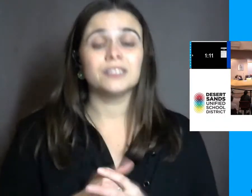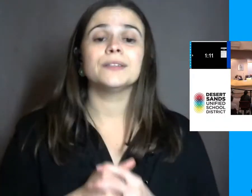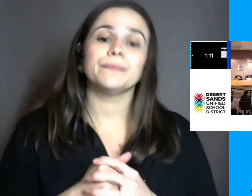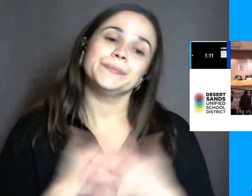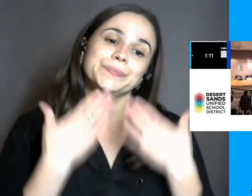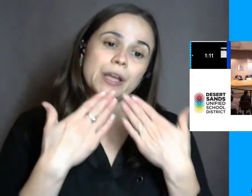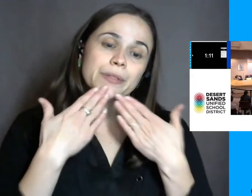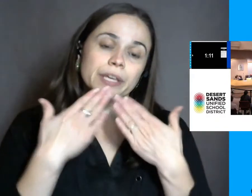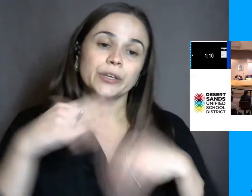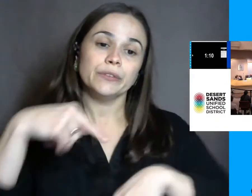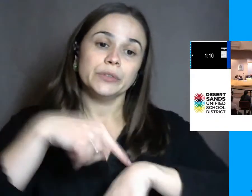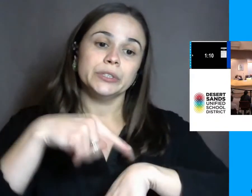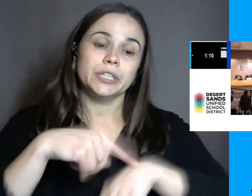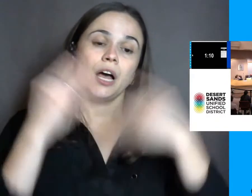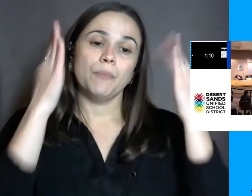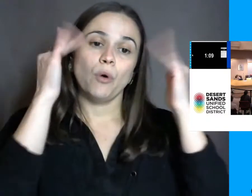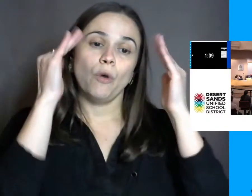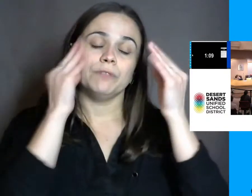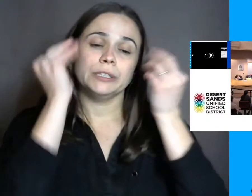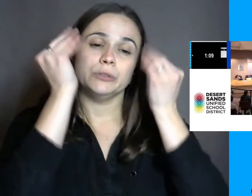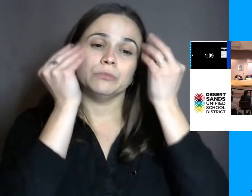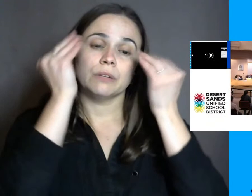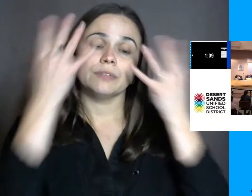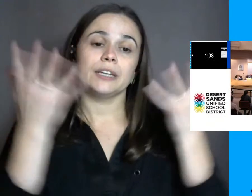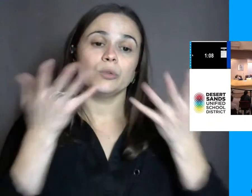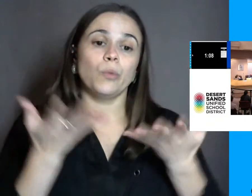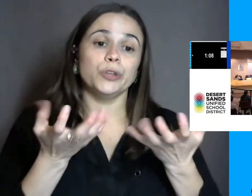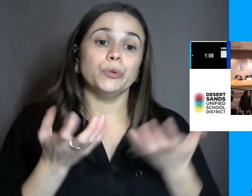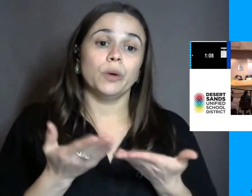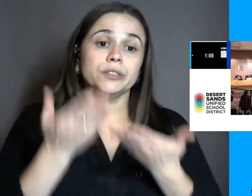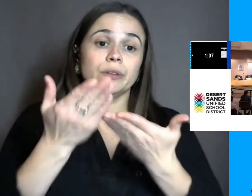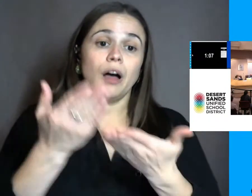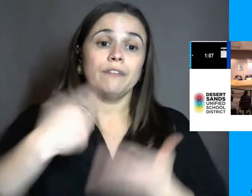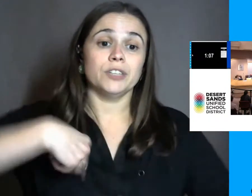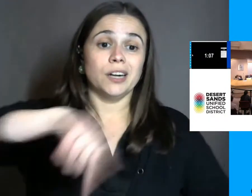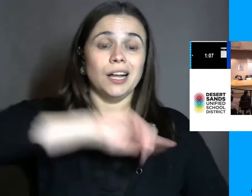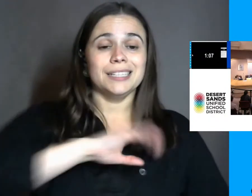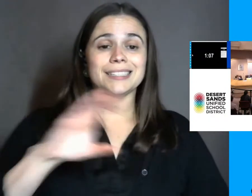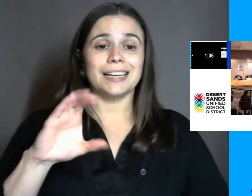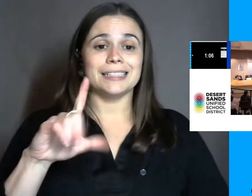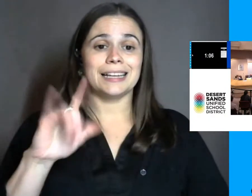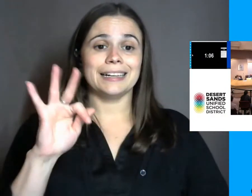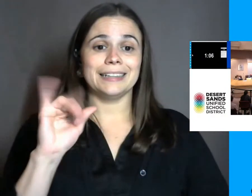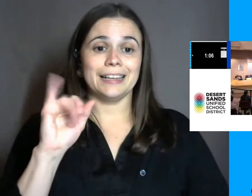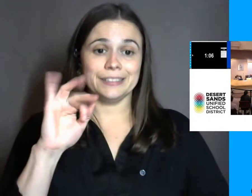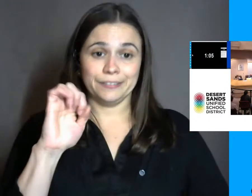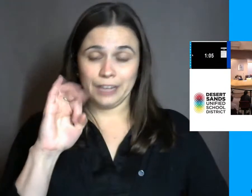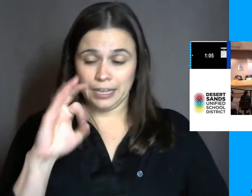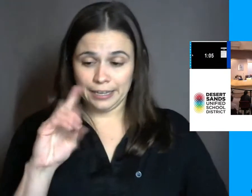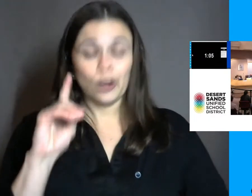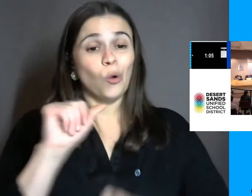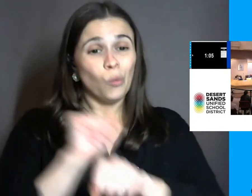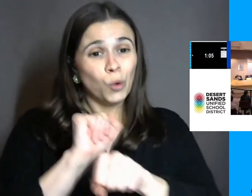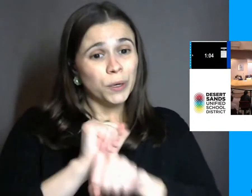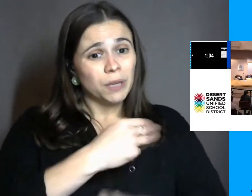hope you reflect on what you want to offer us as a classified working members dedicated to our students.